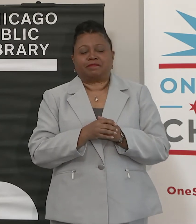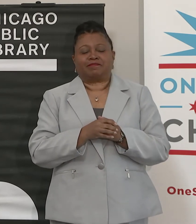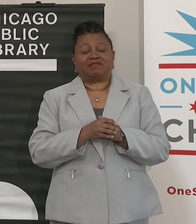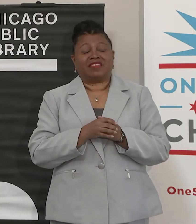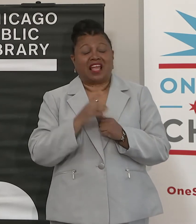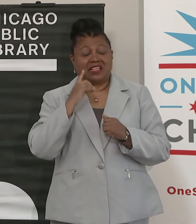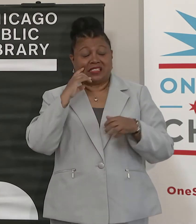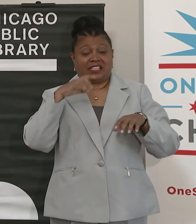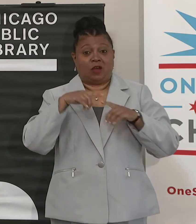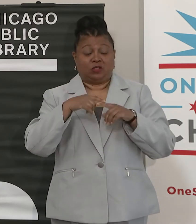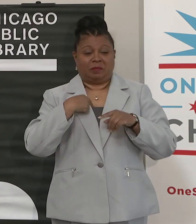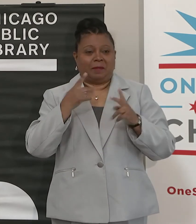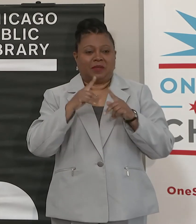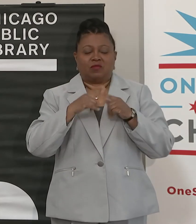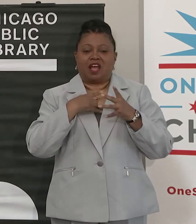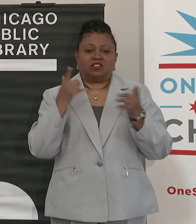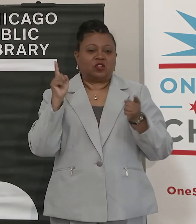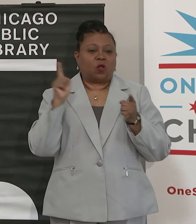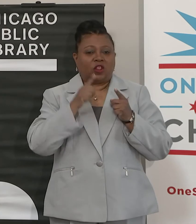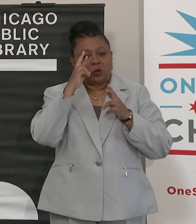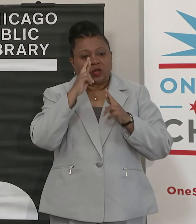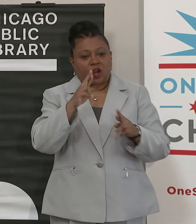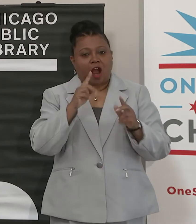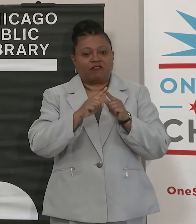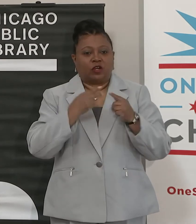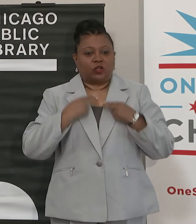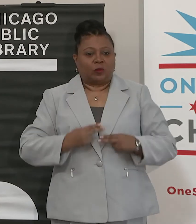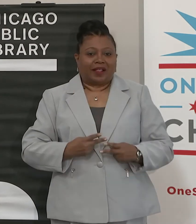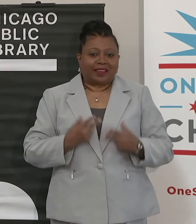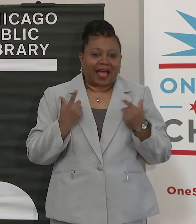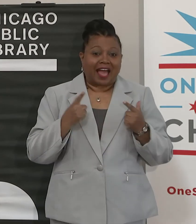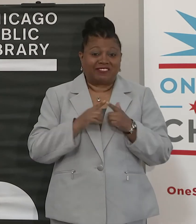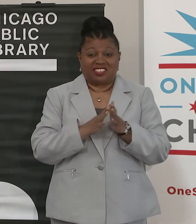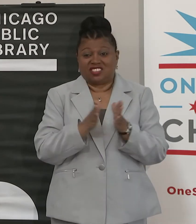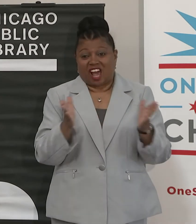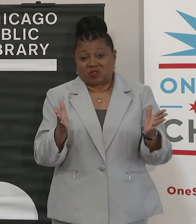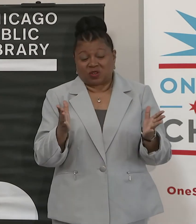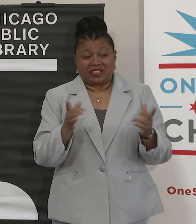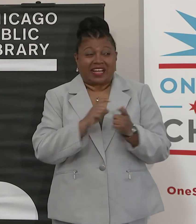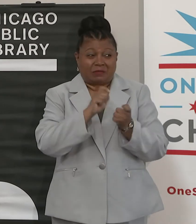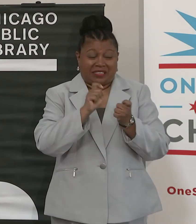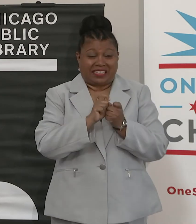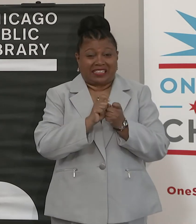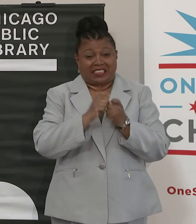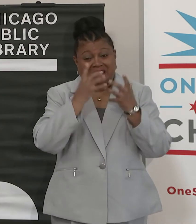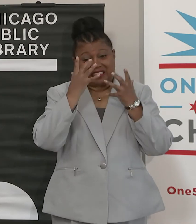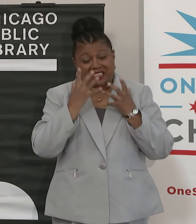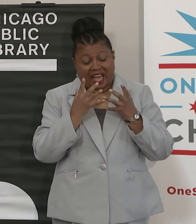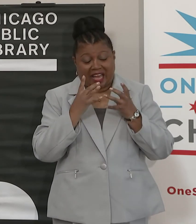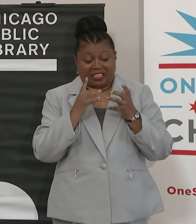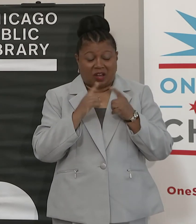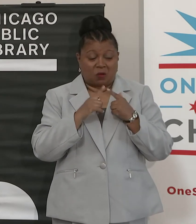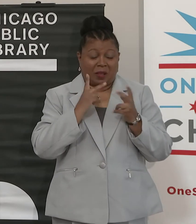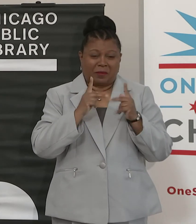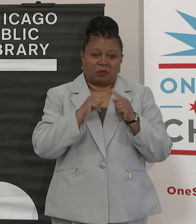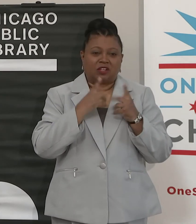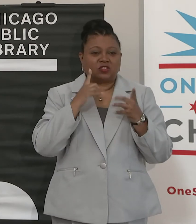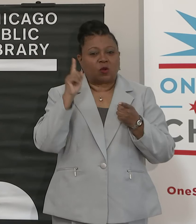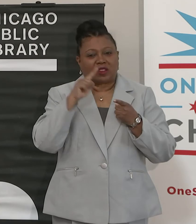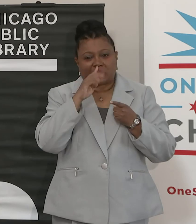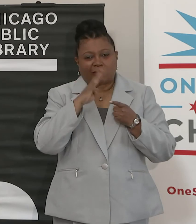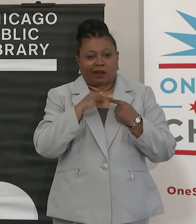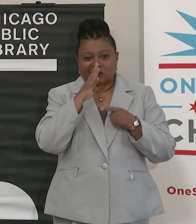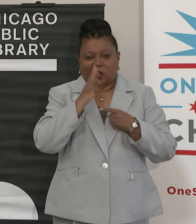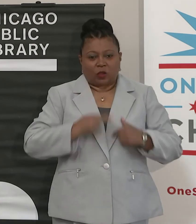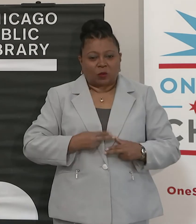It's astounding to me that people have so little regard for human life in general. It's particularly astounding to me when people have so little regard